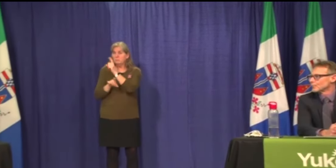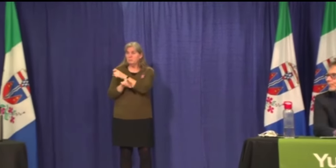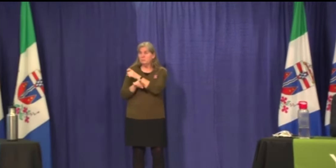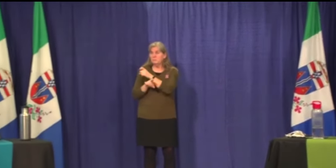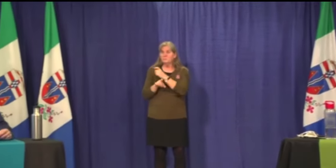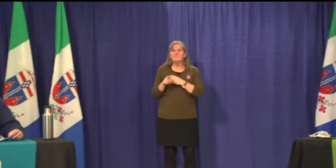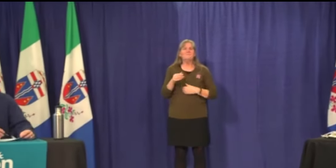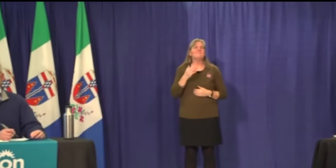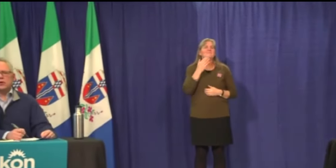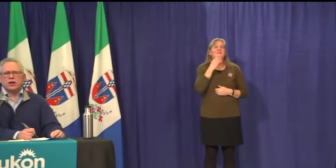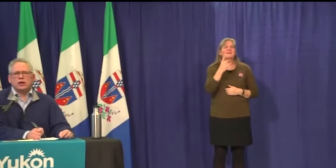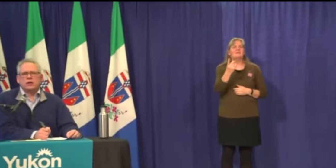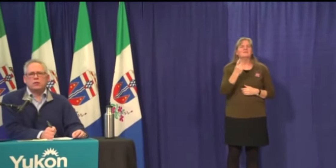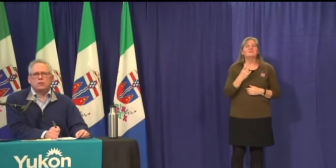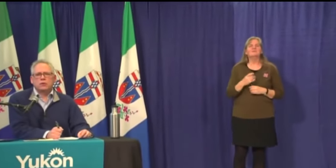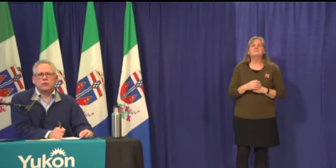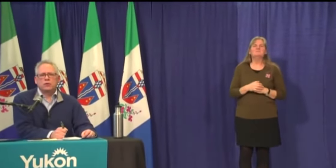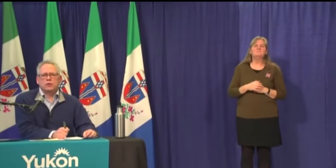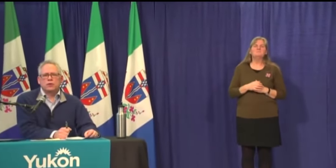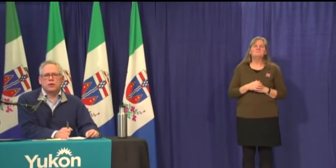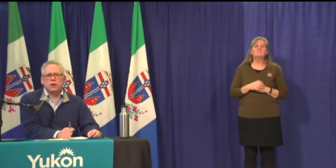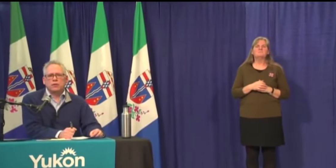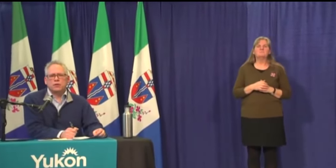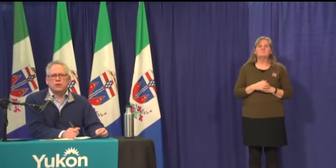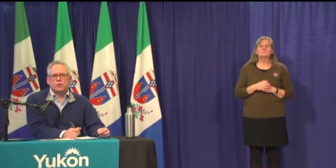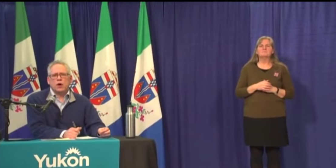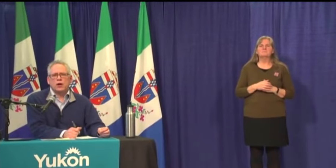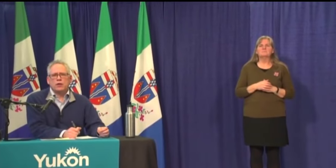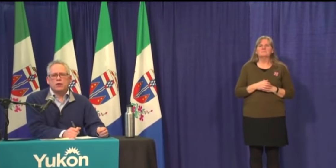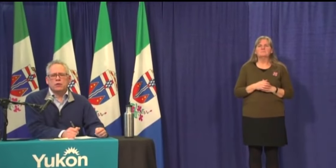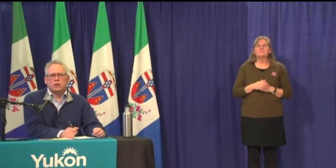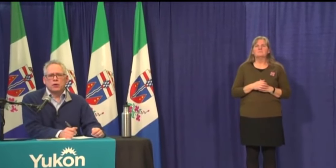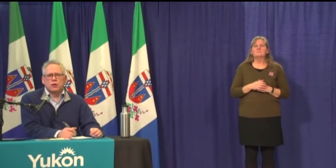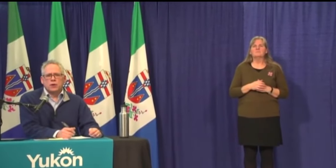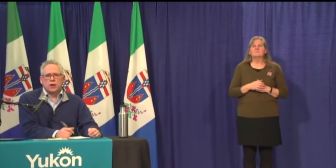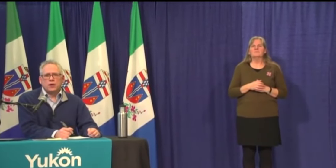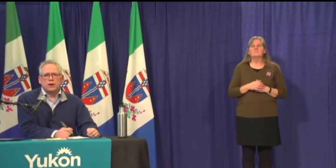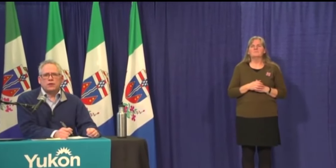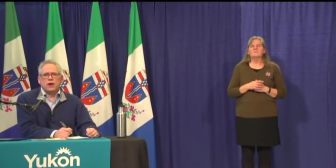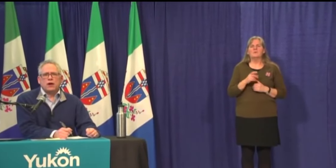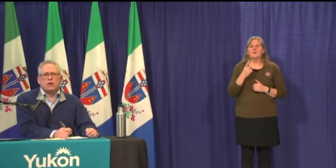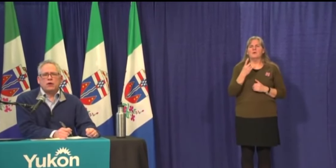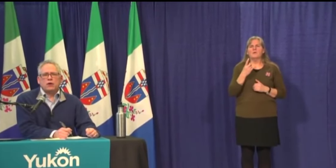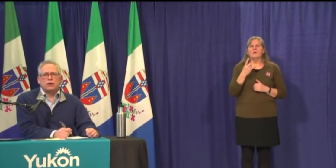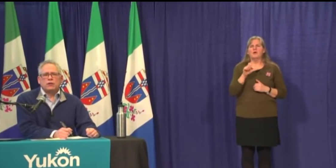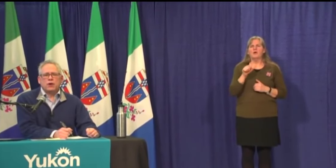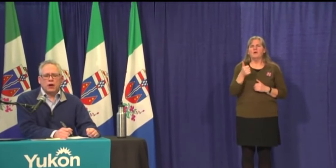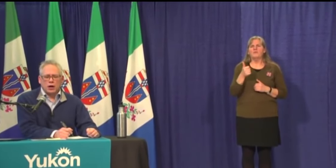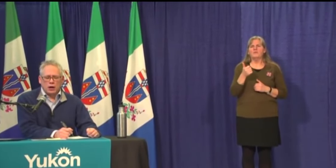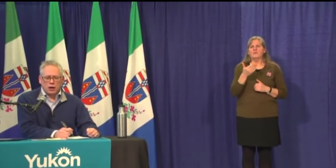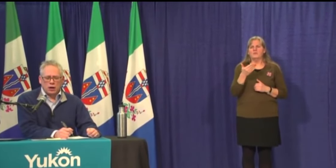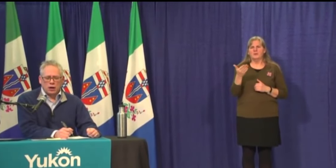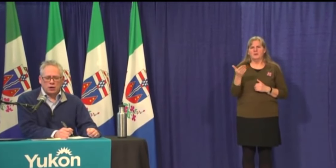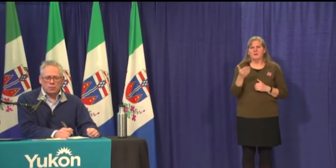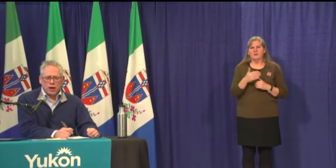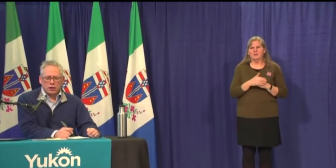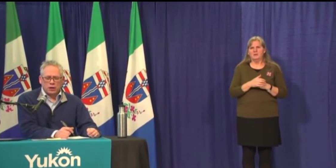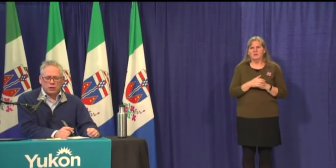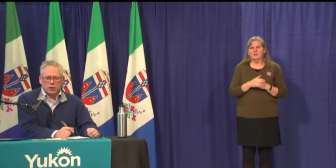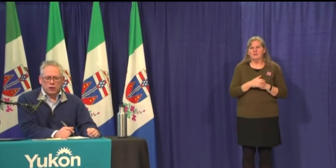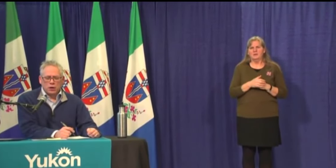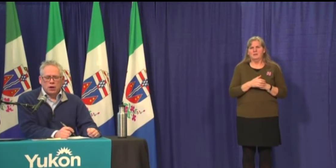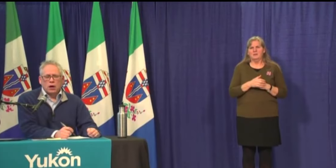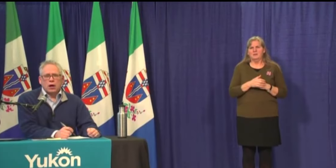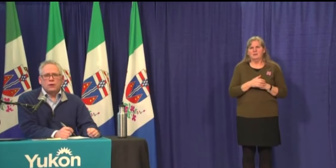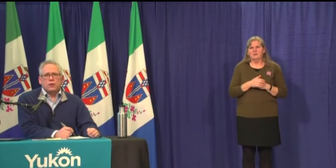Thanks for the question, Haley. Well, obviously the one other thing that is there is compelling